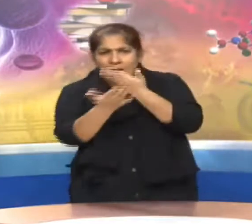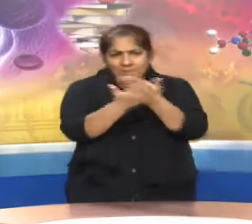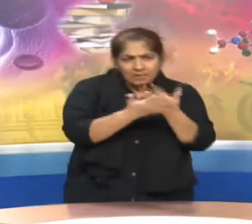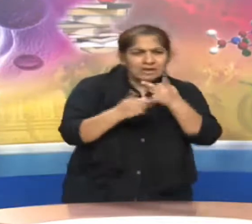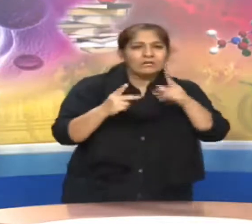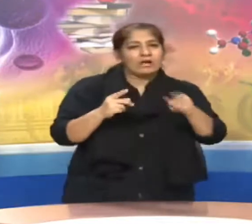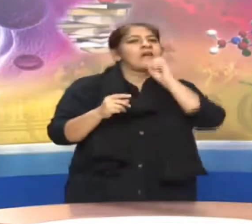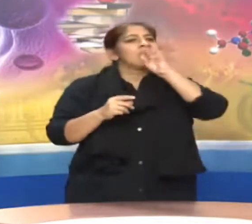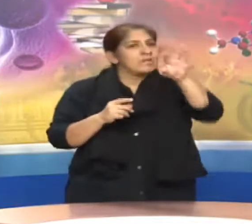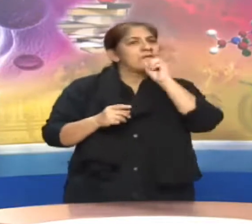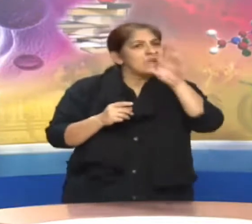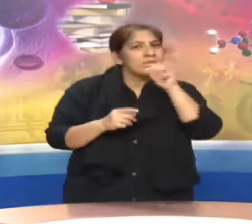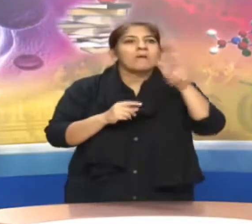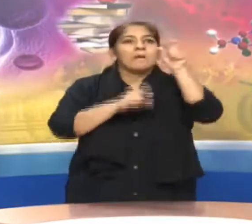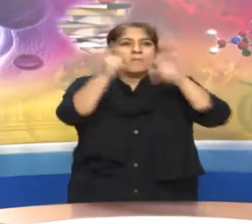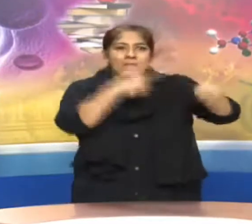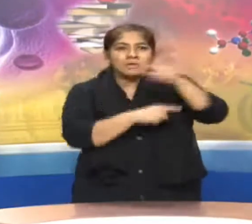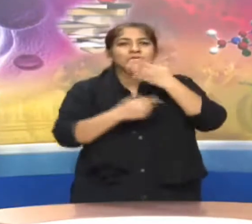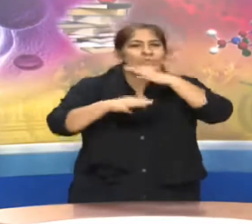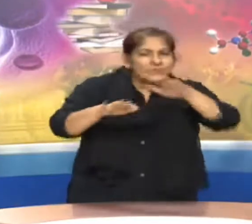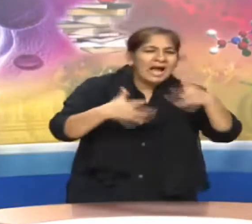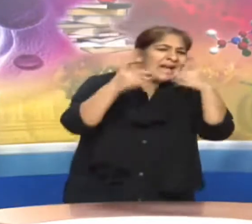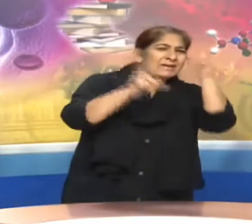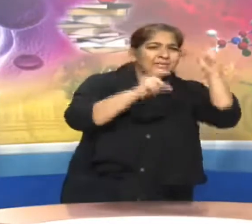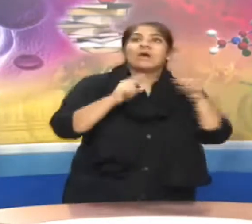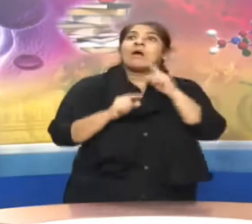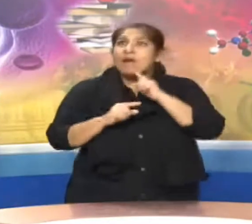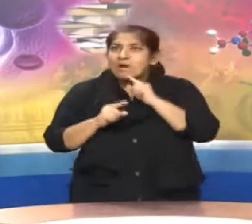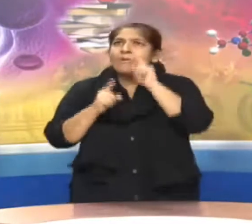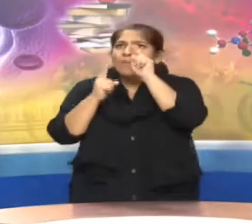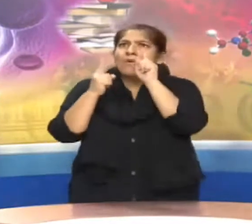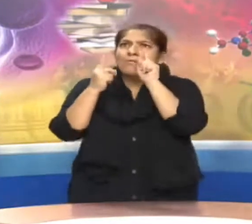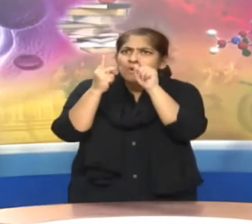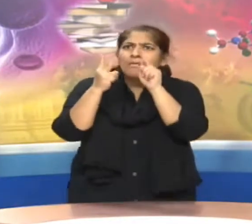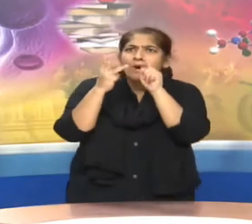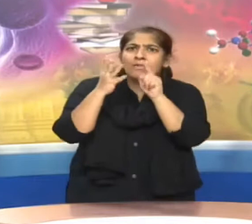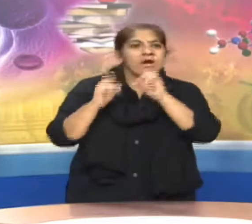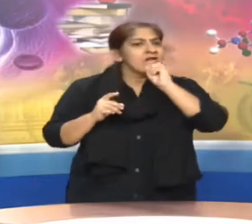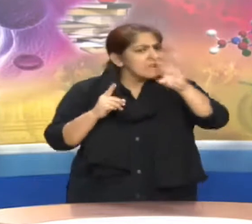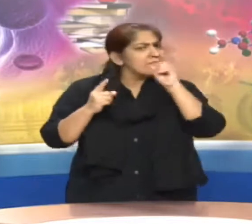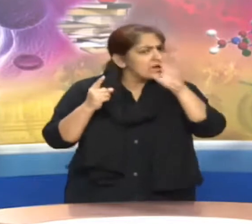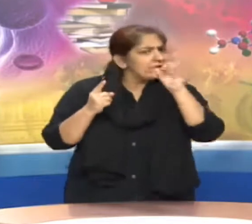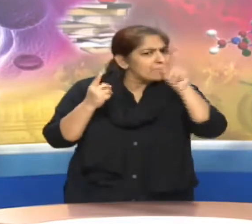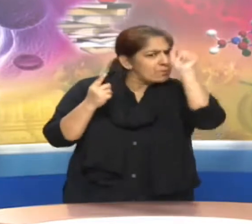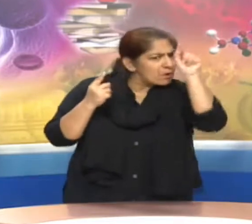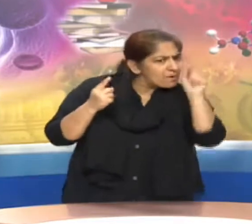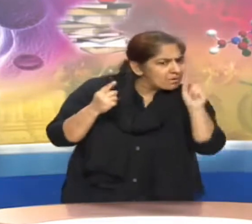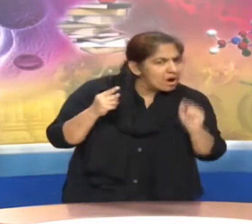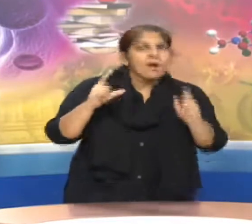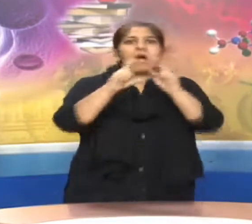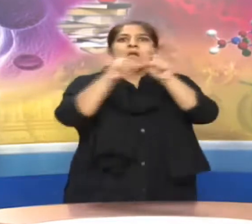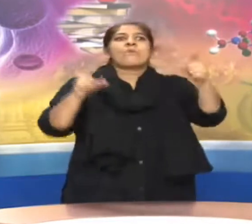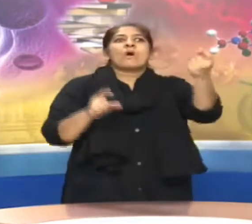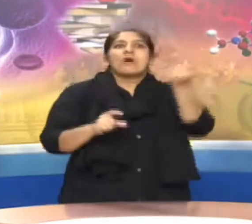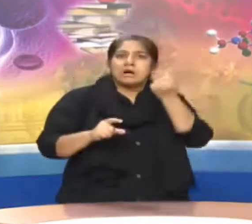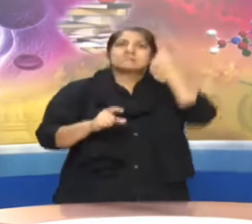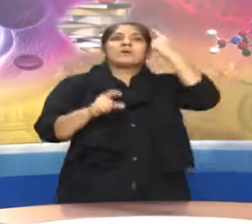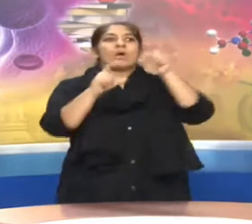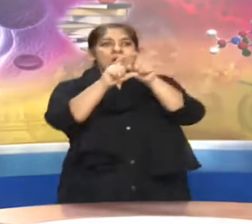the planning, what to be informed and to whom this is to be informed. All these points